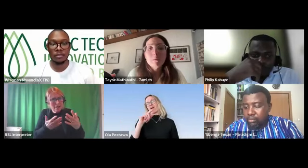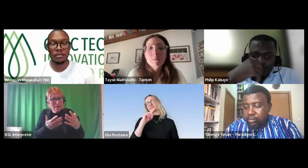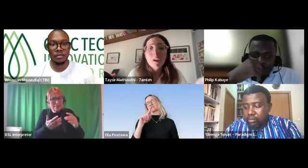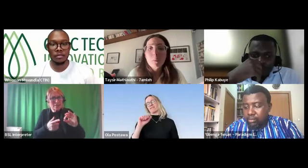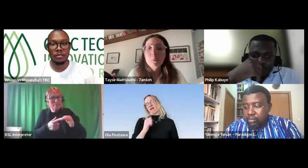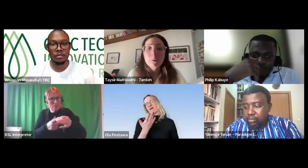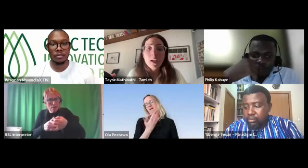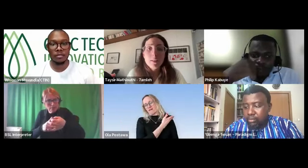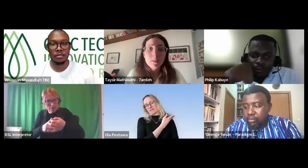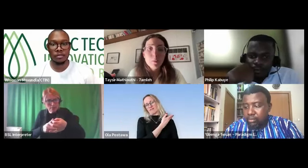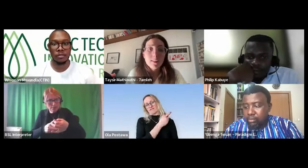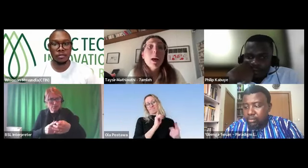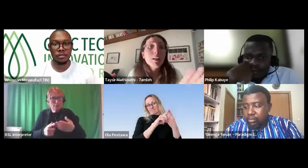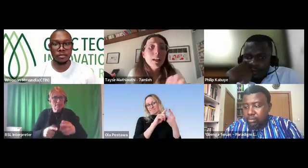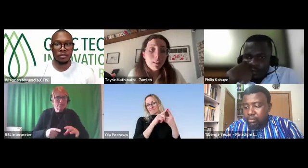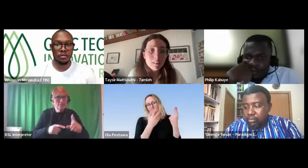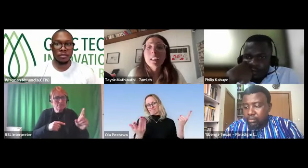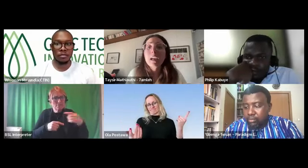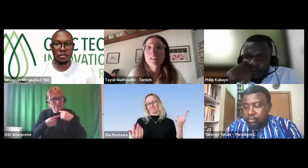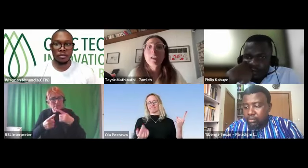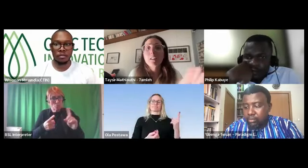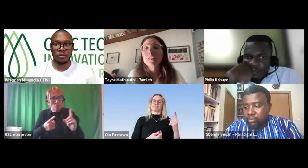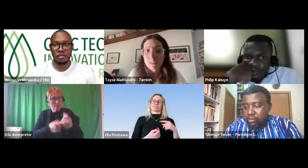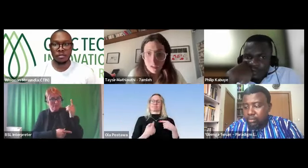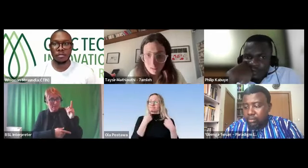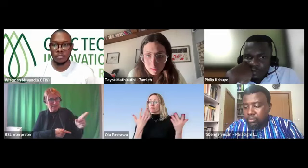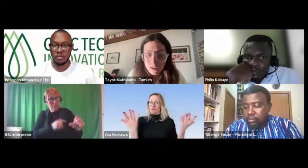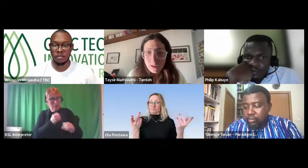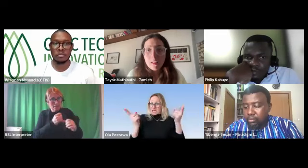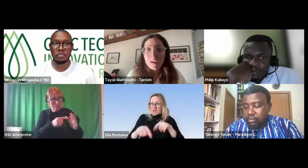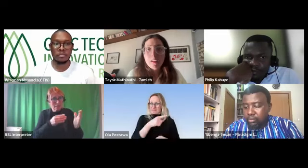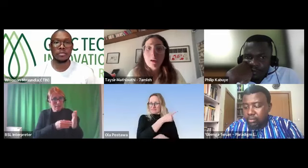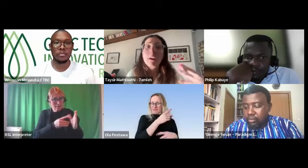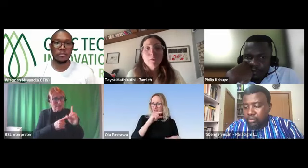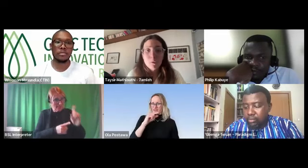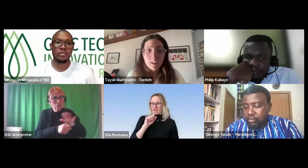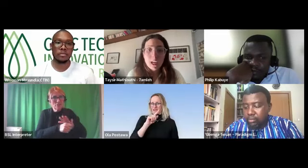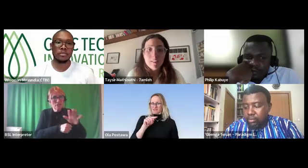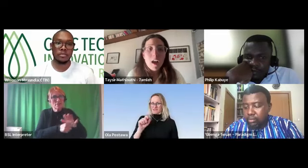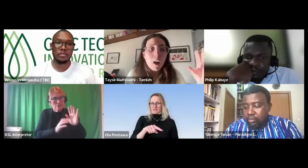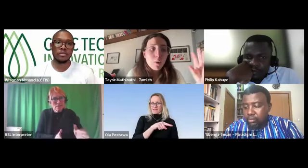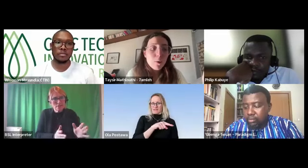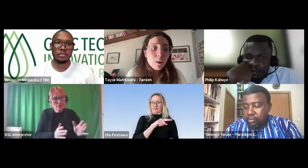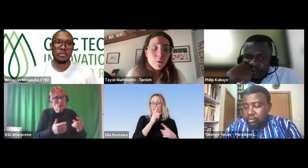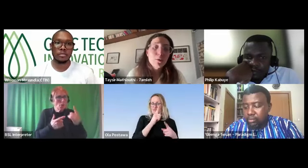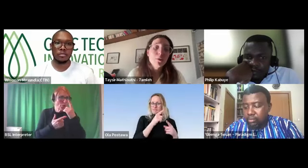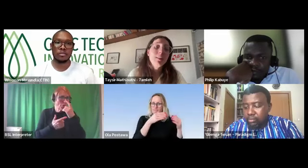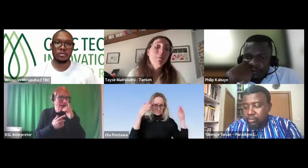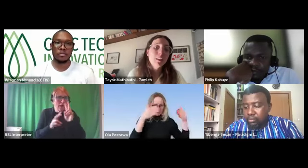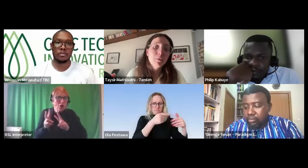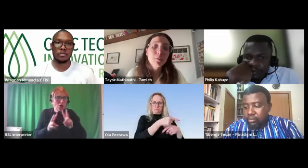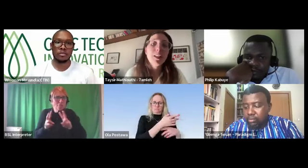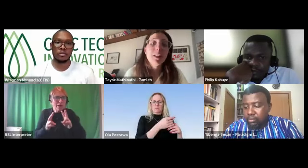the ICG says what's happening in Gaza is a genocide, then we have to look at how